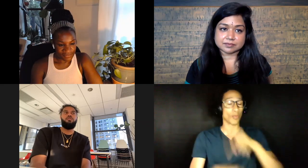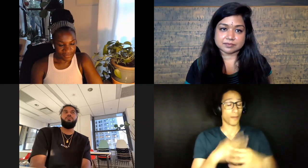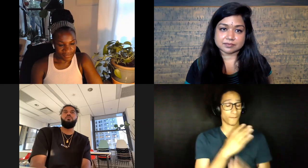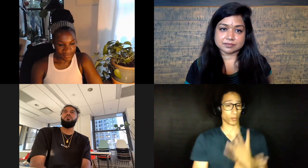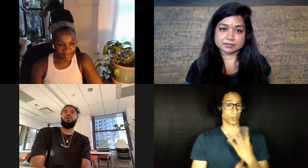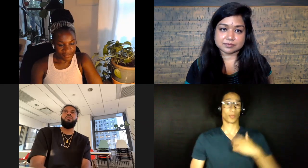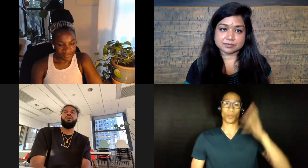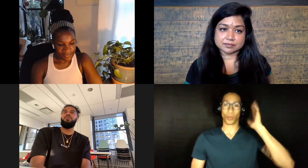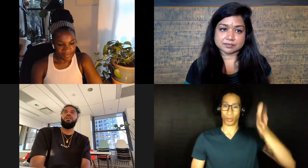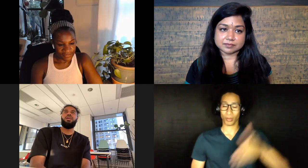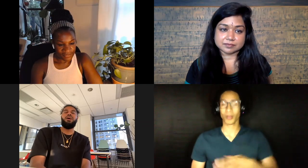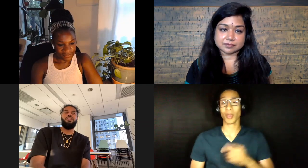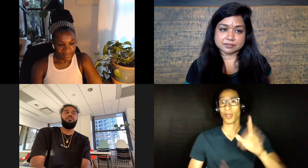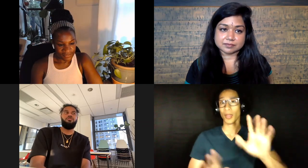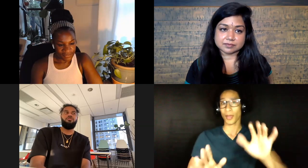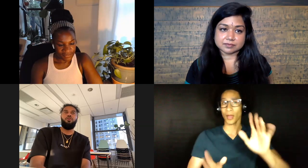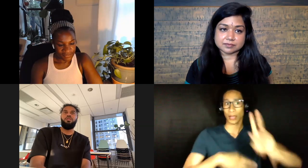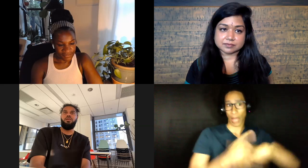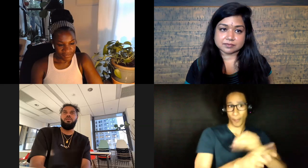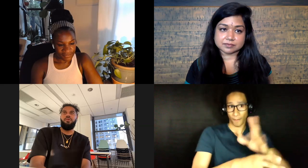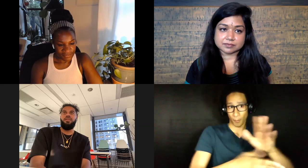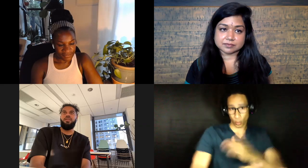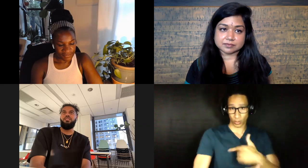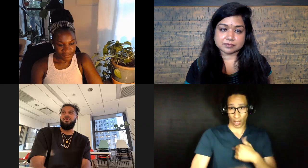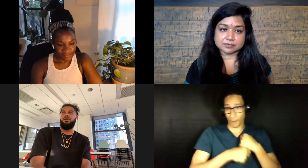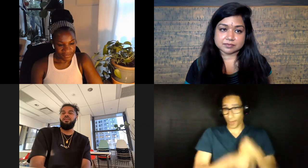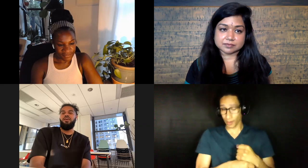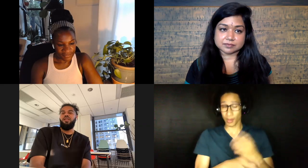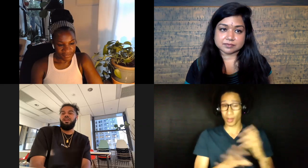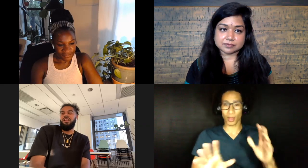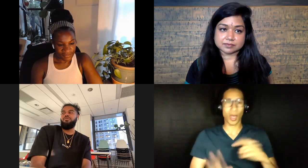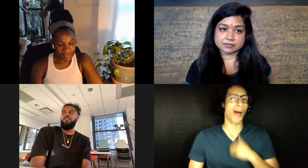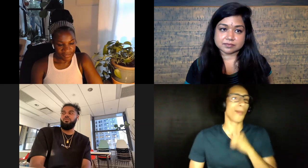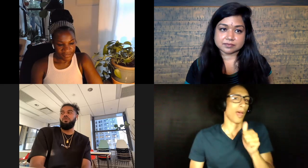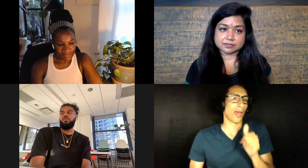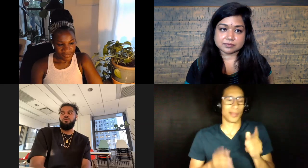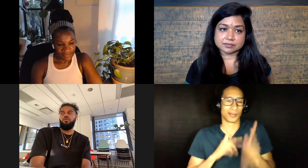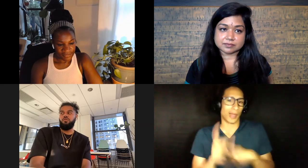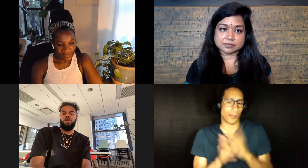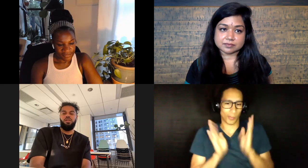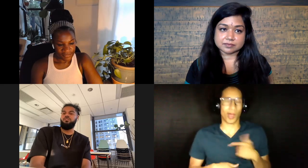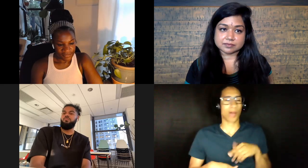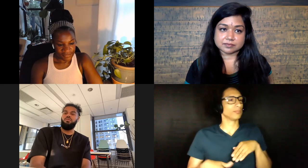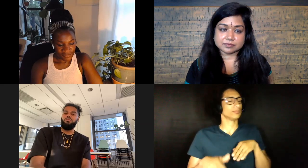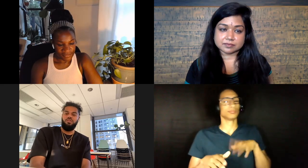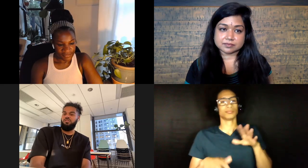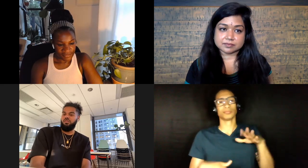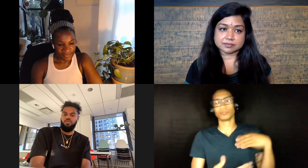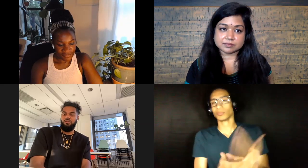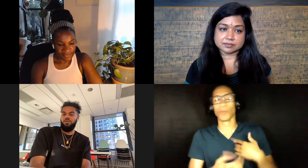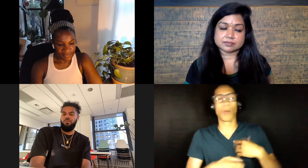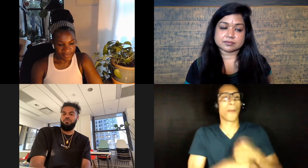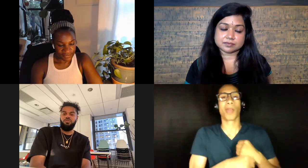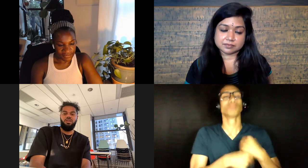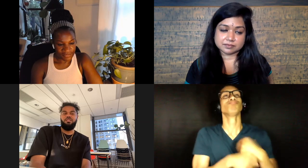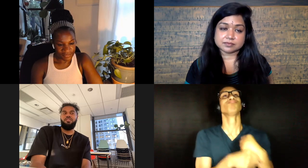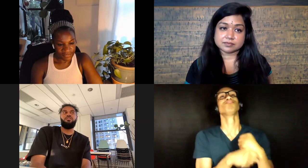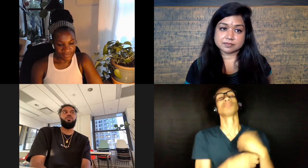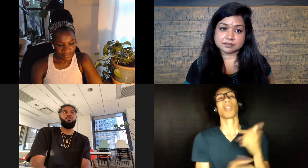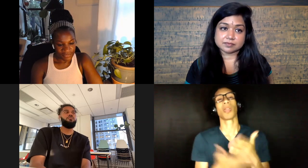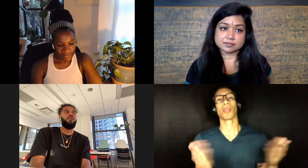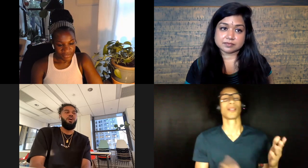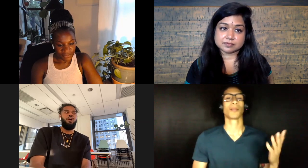me. You know what I'm saying? But if I get like 12 cornrows, then we got a different conversation. And I think it's and I think that's